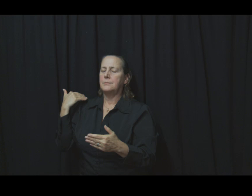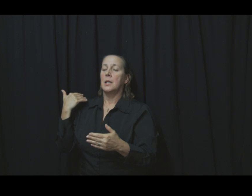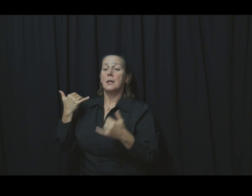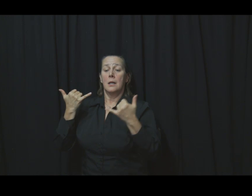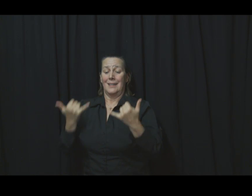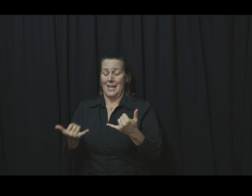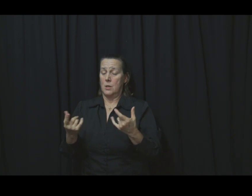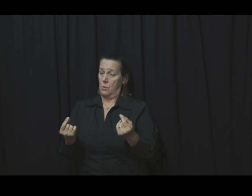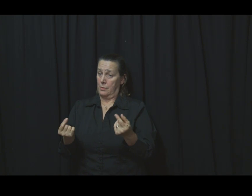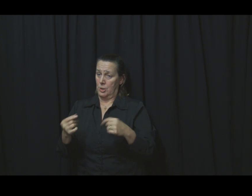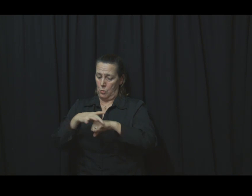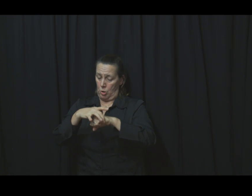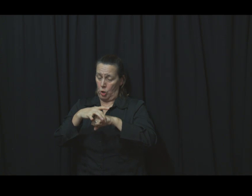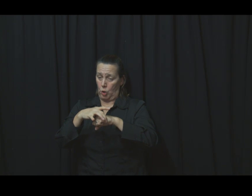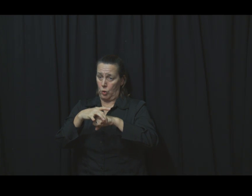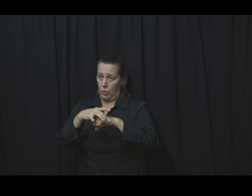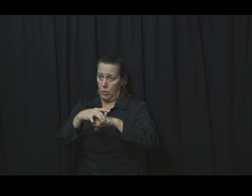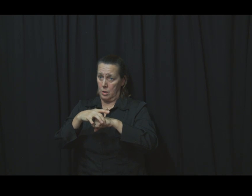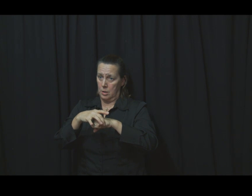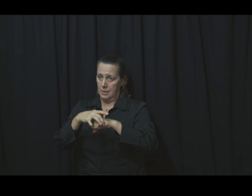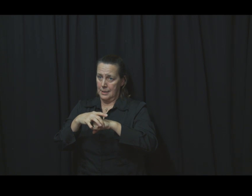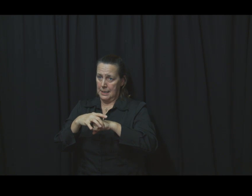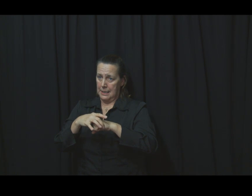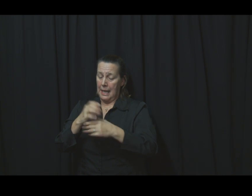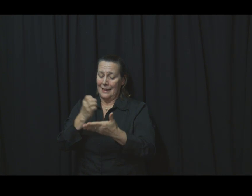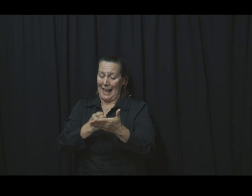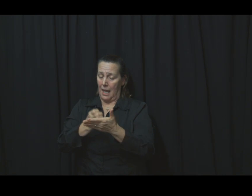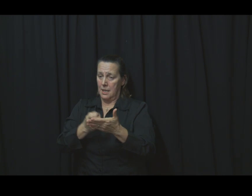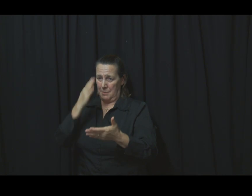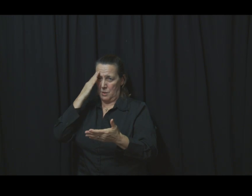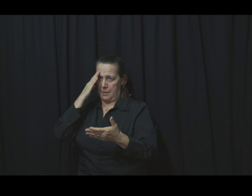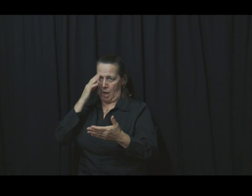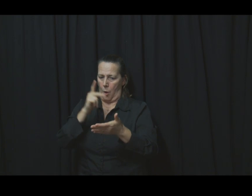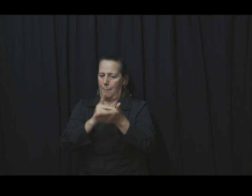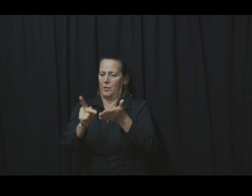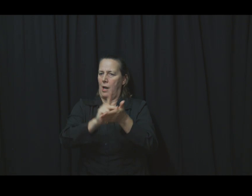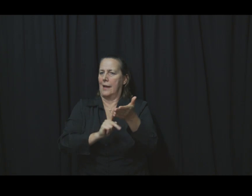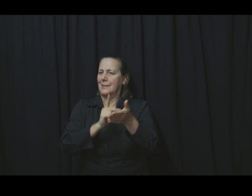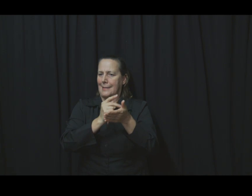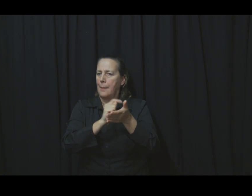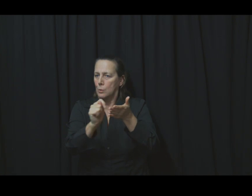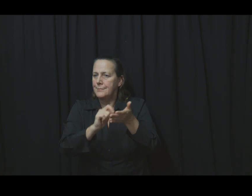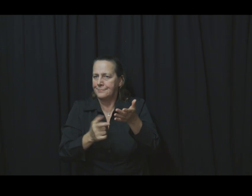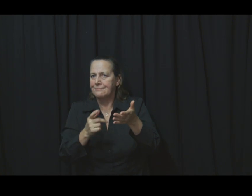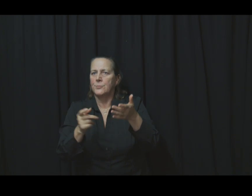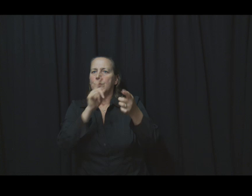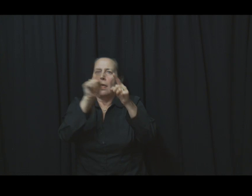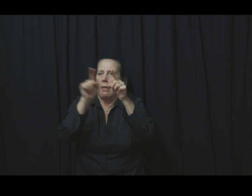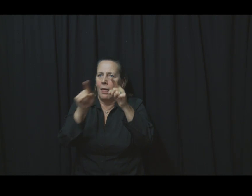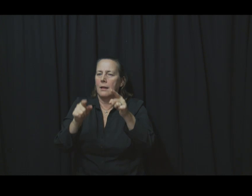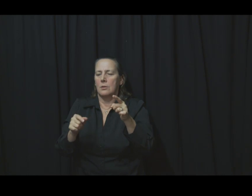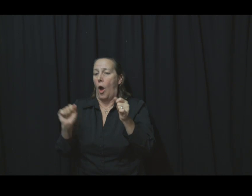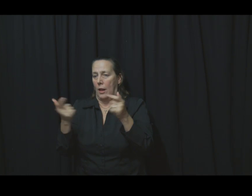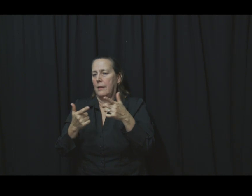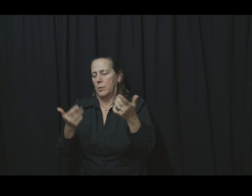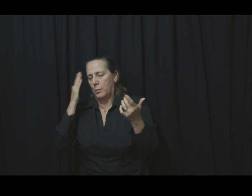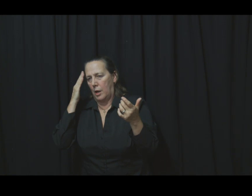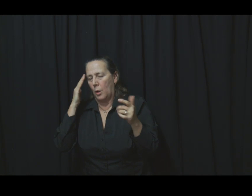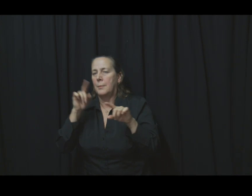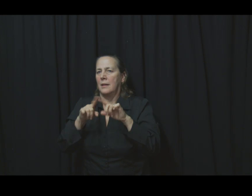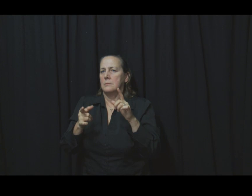on Earth, these elements that we all know on the periodic table of chemicals, even ones we don't know,